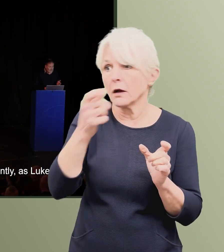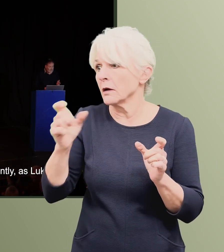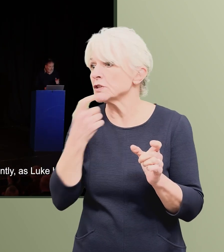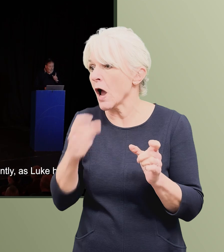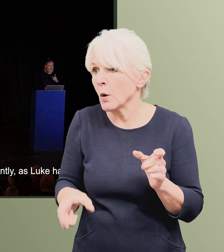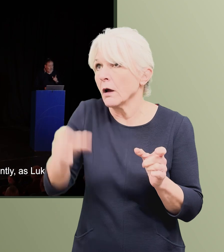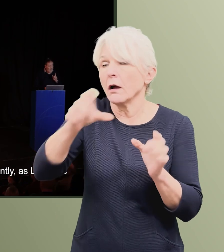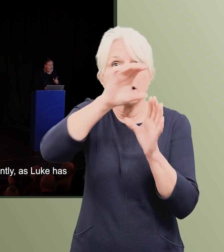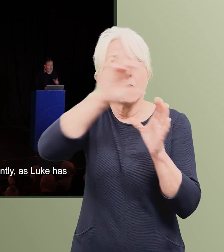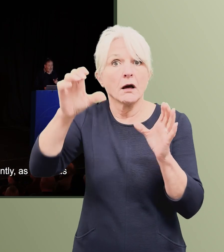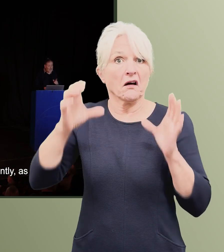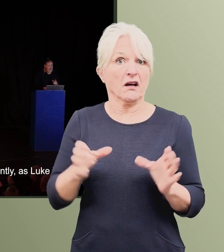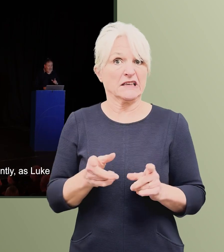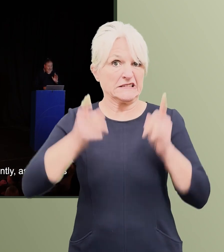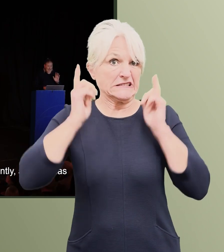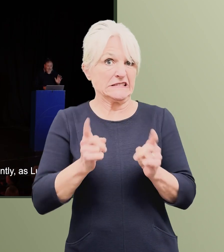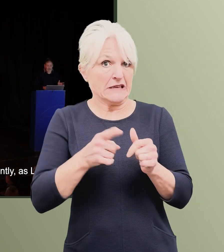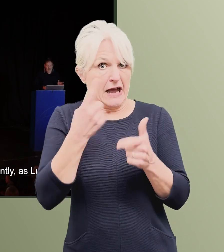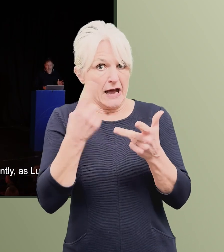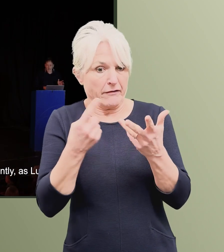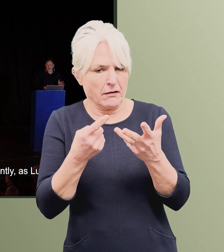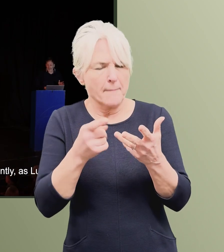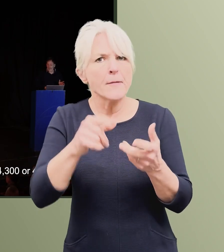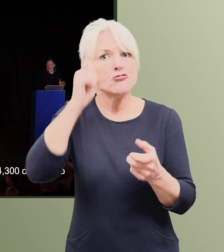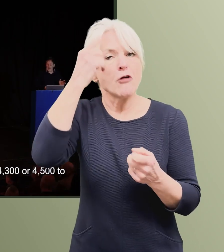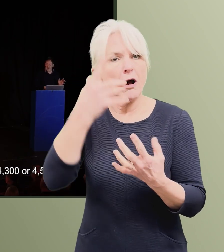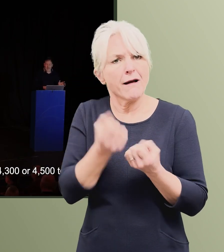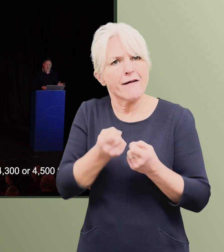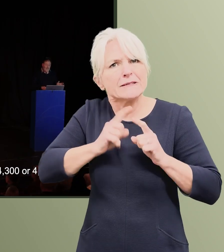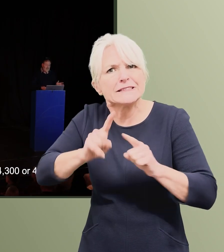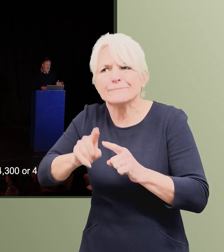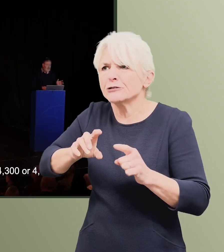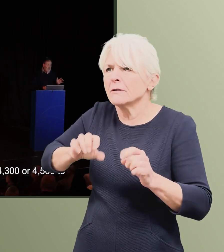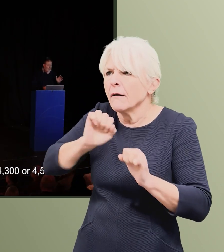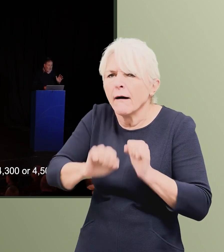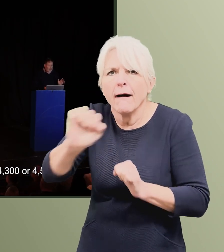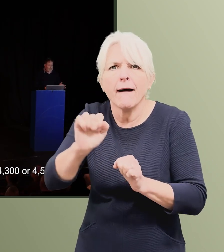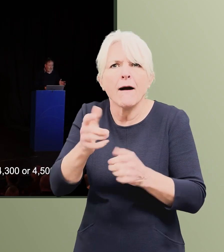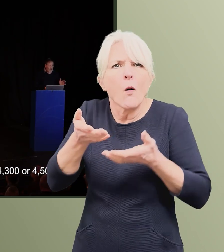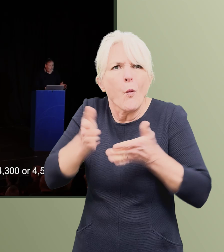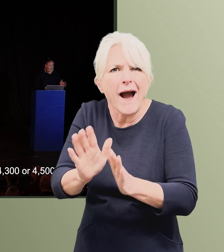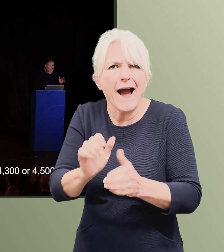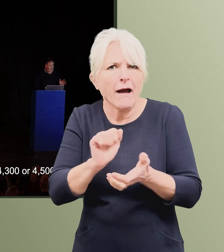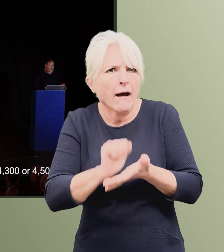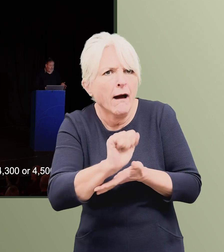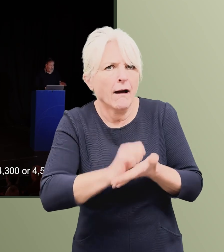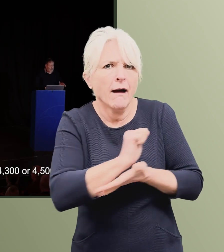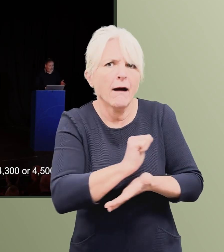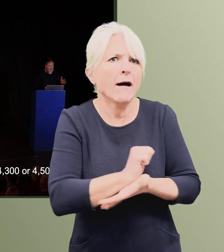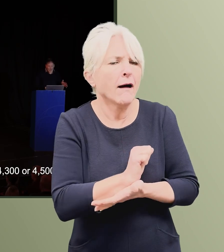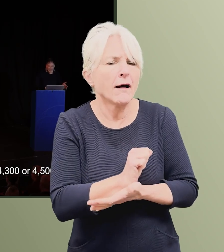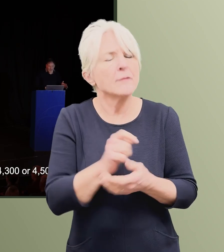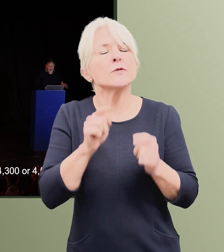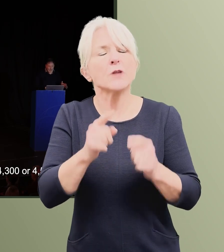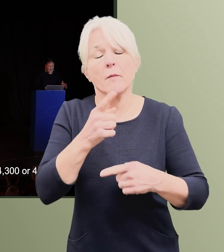regional identity, but also more importantly, as Luke has already pointed out in the previous lecture, we're looking at a time of